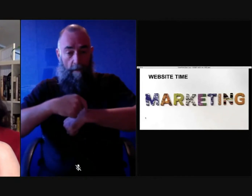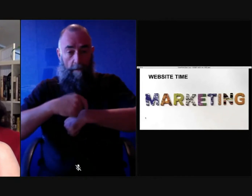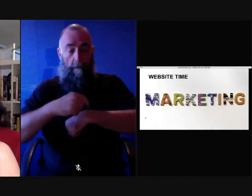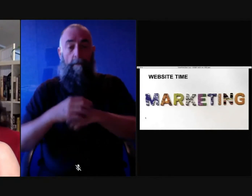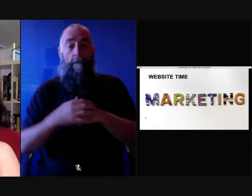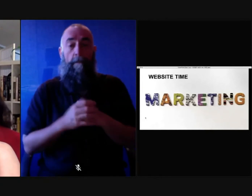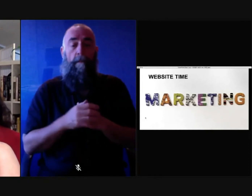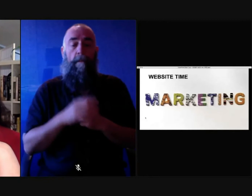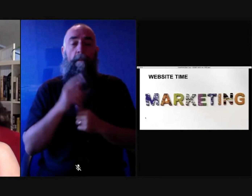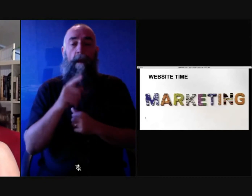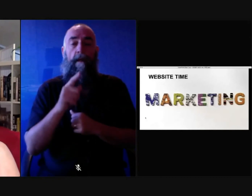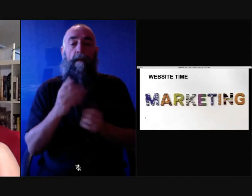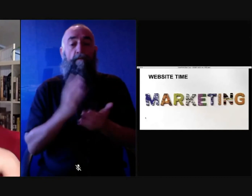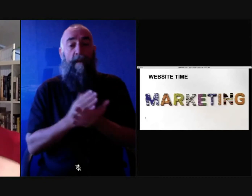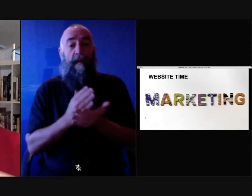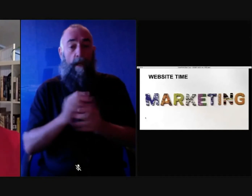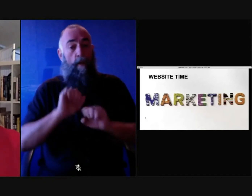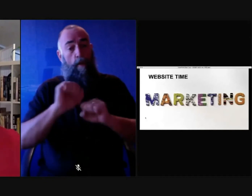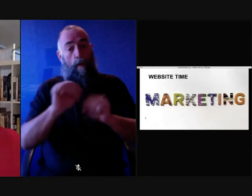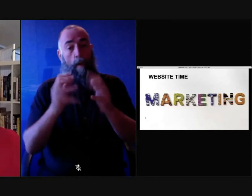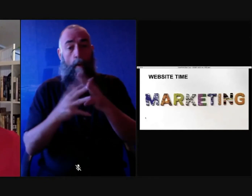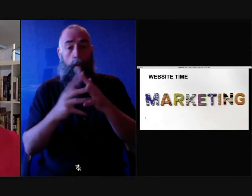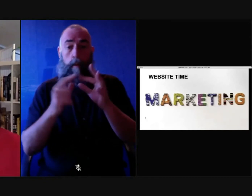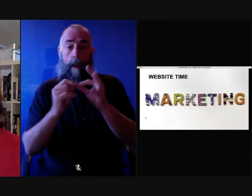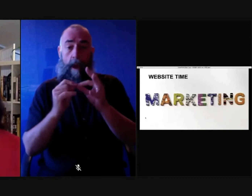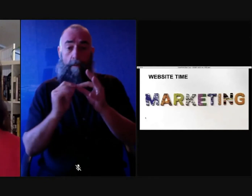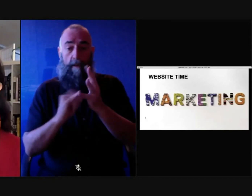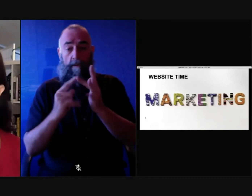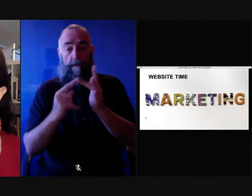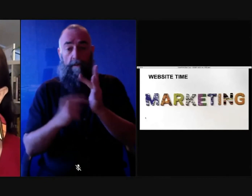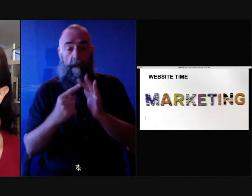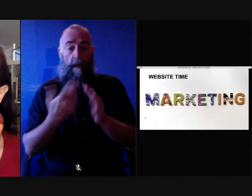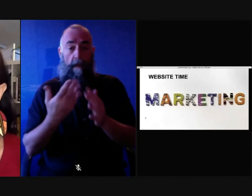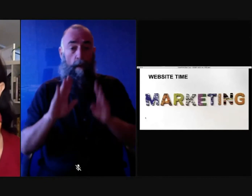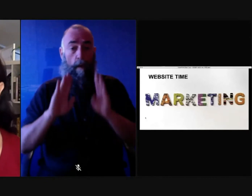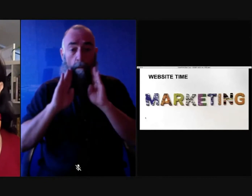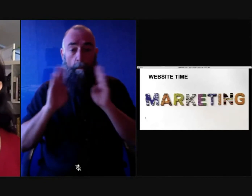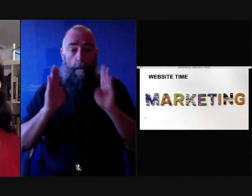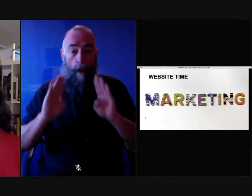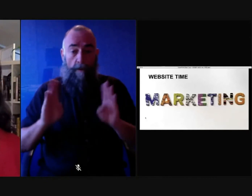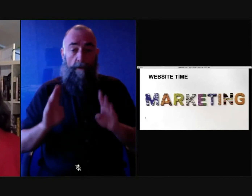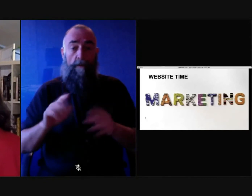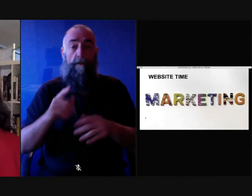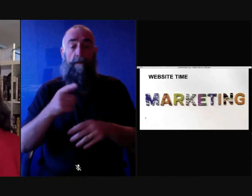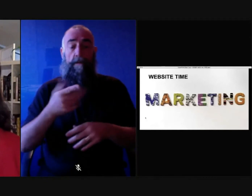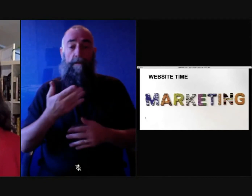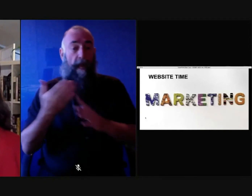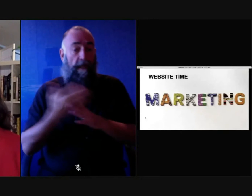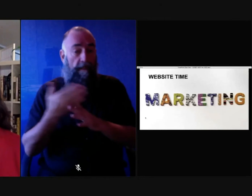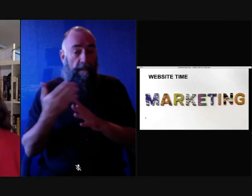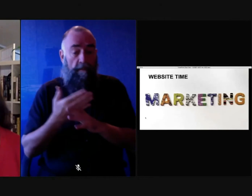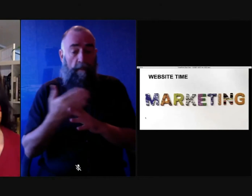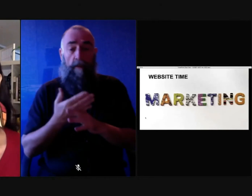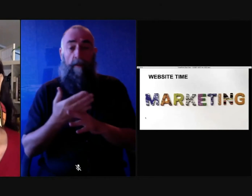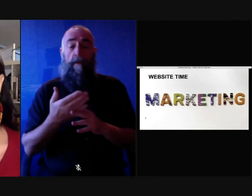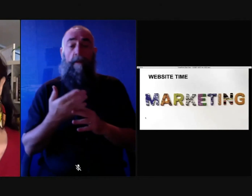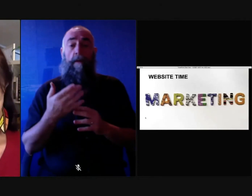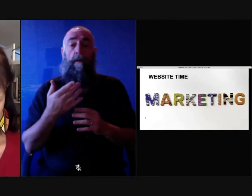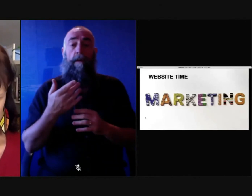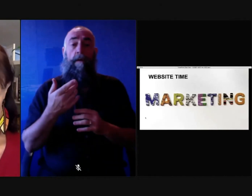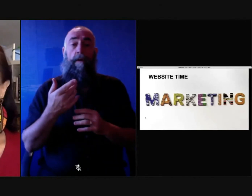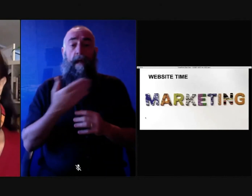lovely and modern as it could be? Is it accessible? Good question. Is it available on different kinds